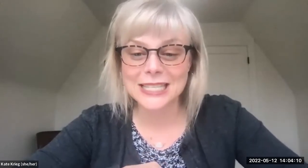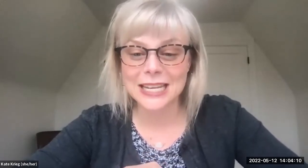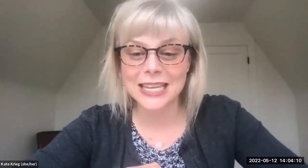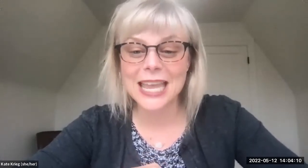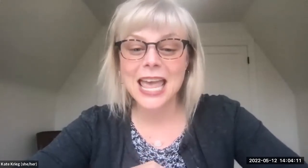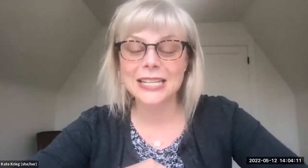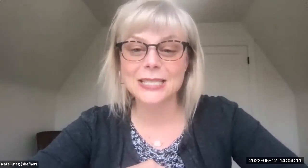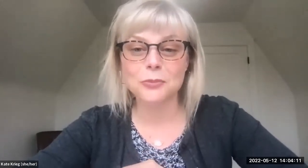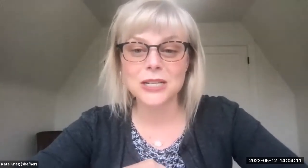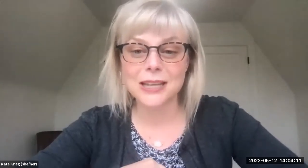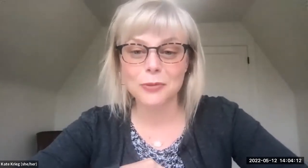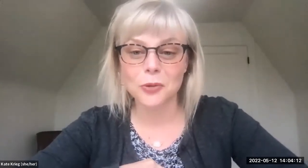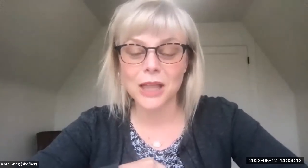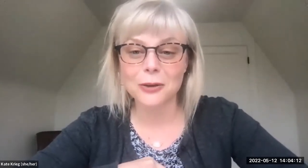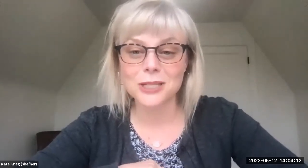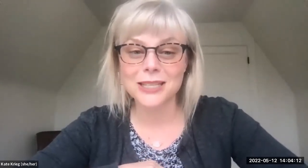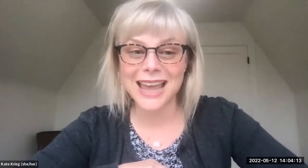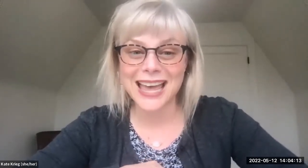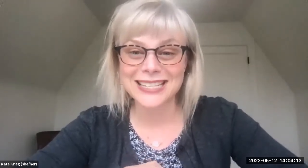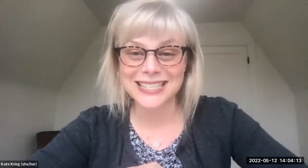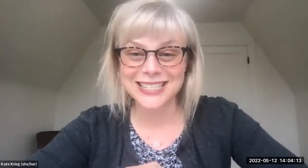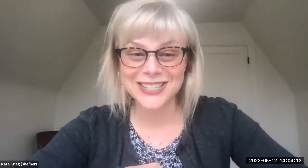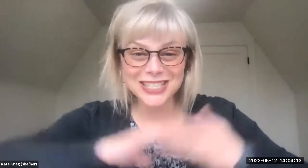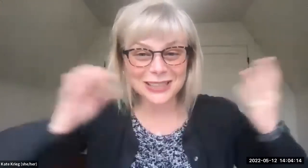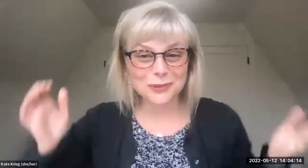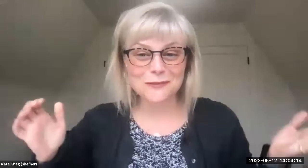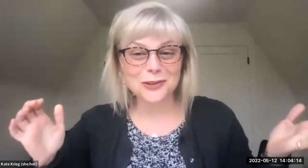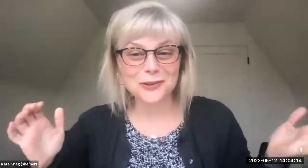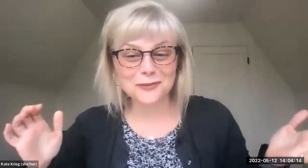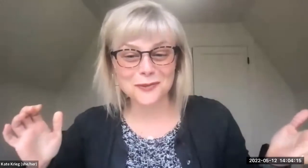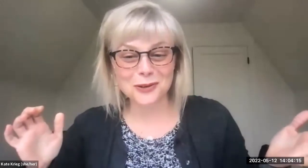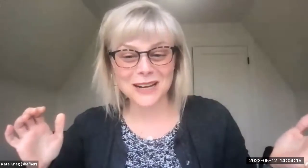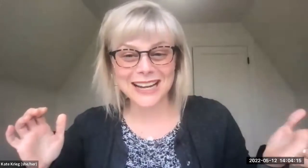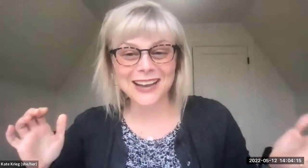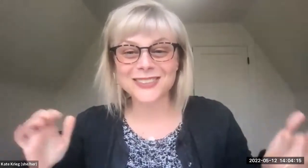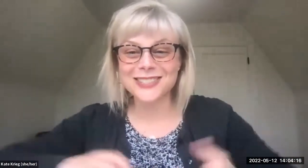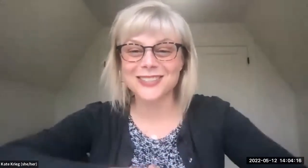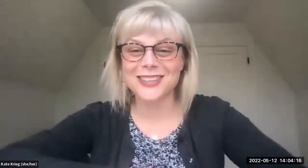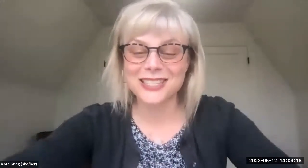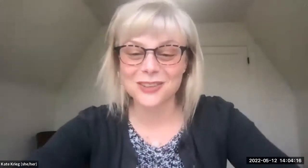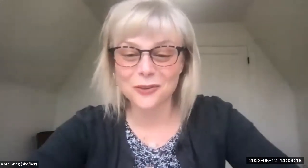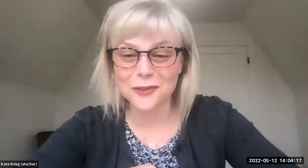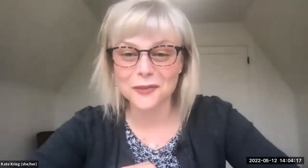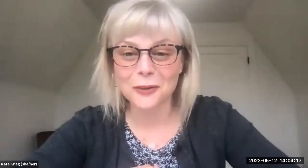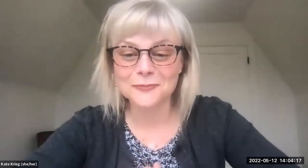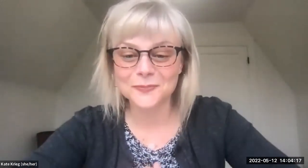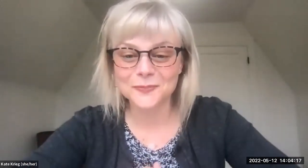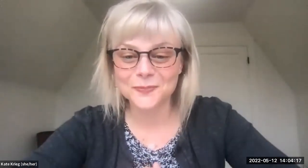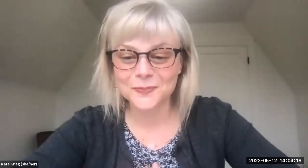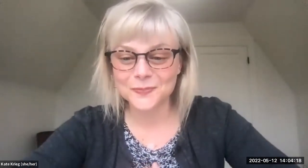really exciting. And it's the more in-depth rollout that you're seeing the preview for right now. So that's the goal for